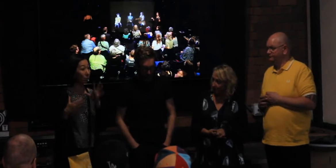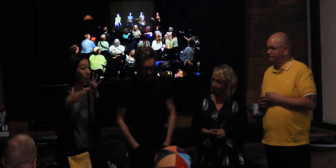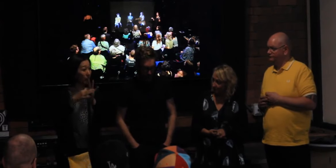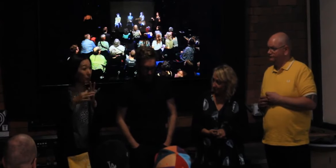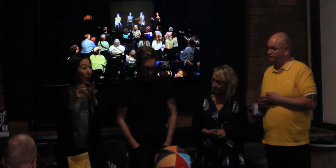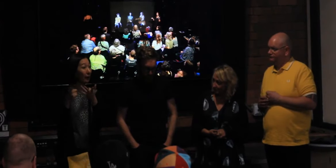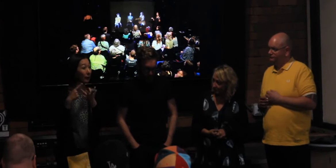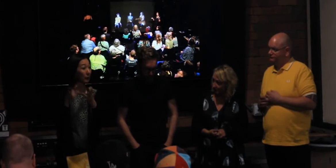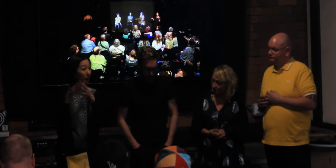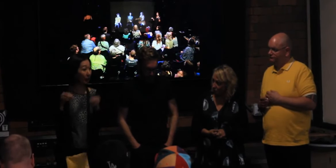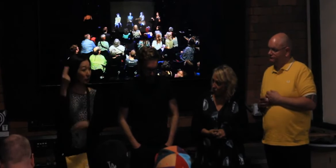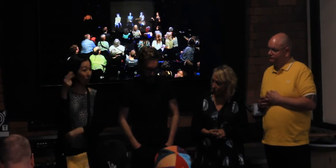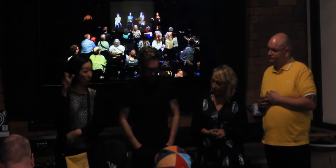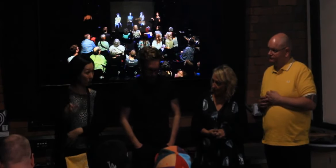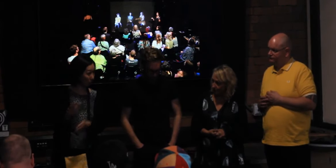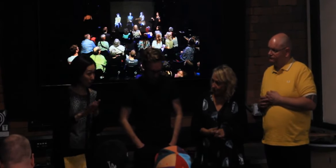Do you mean